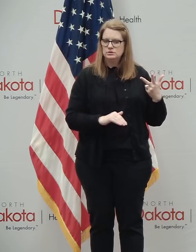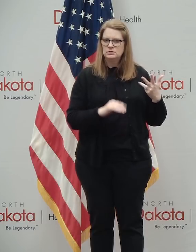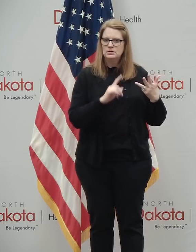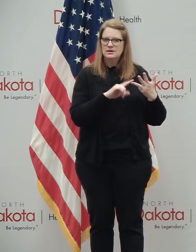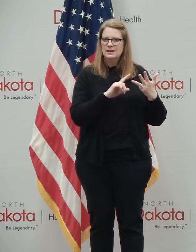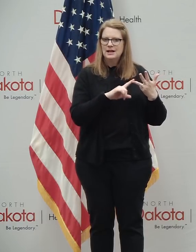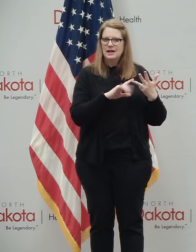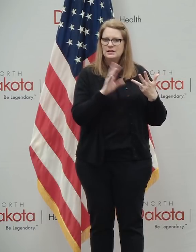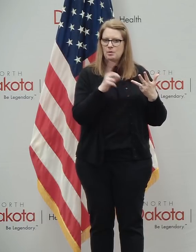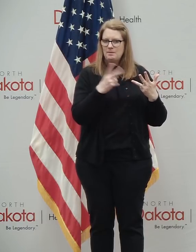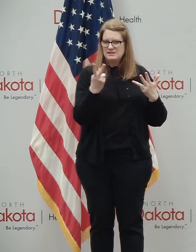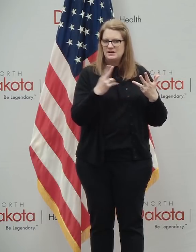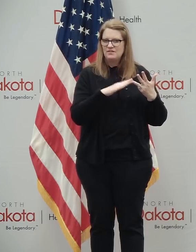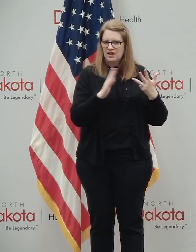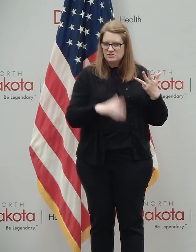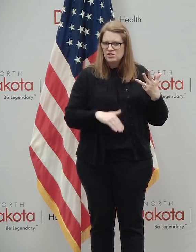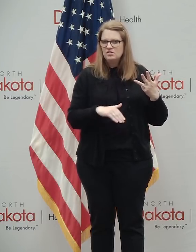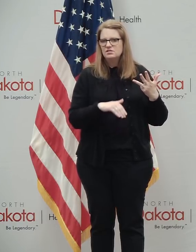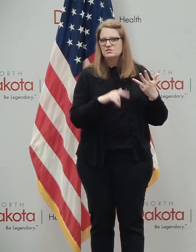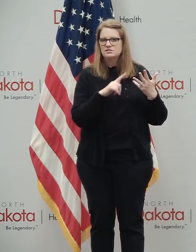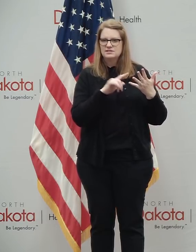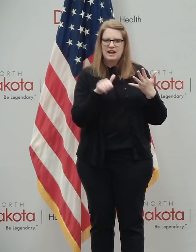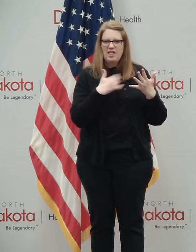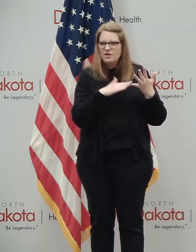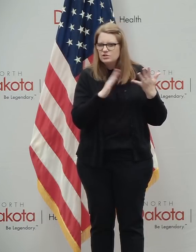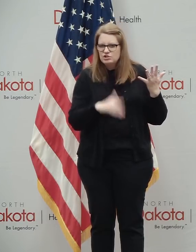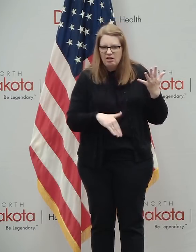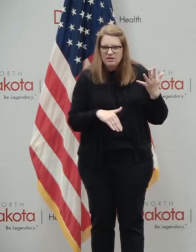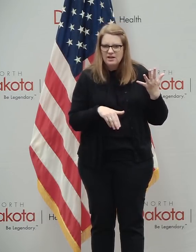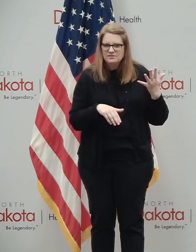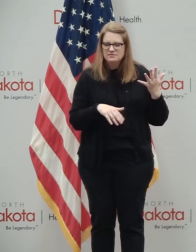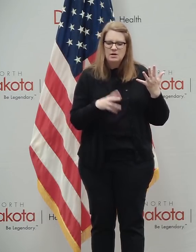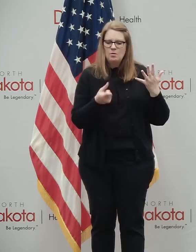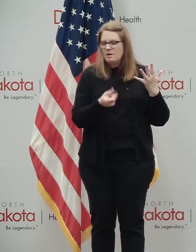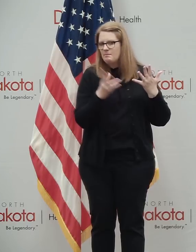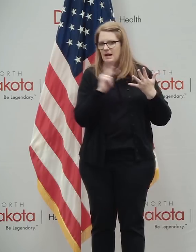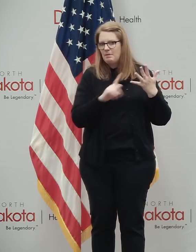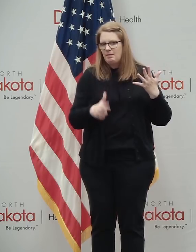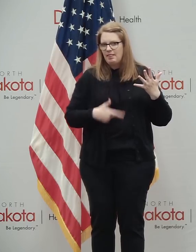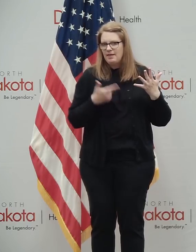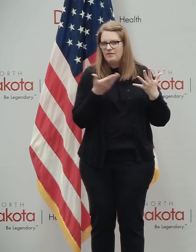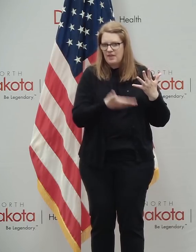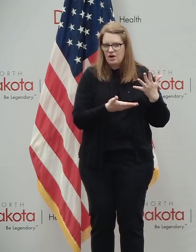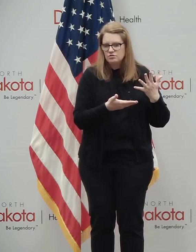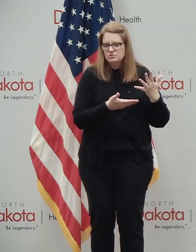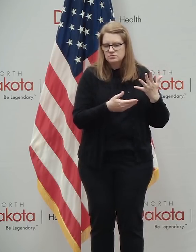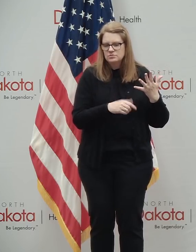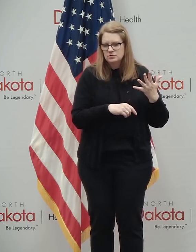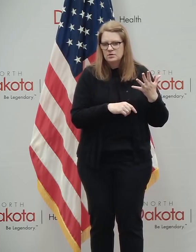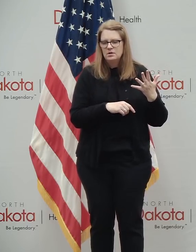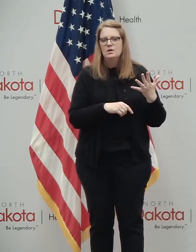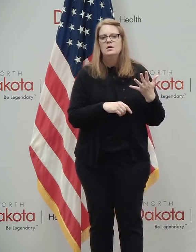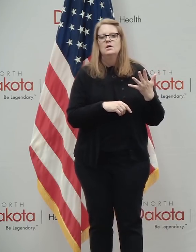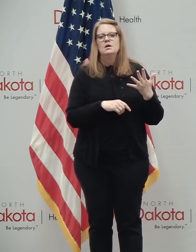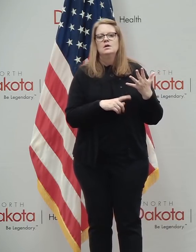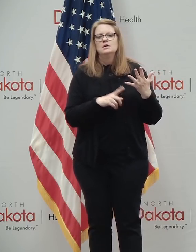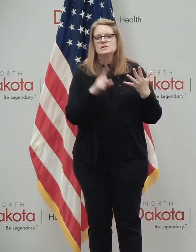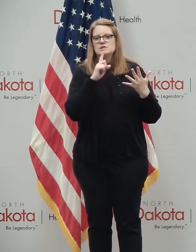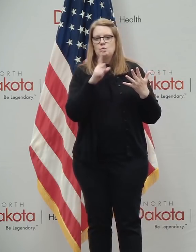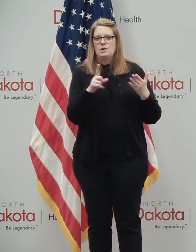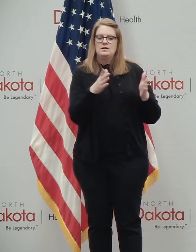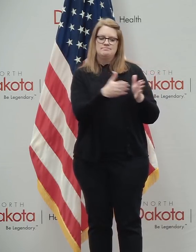and other sheltering activities or congregate living facilities, including domestic violence shelters. So